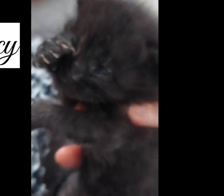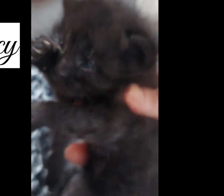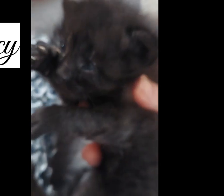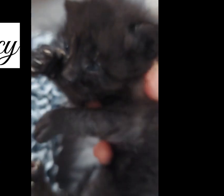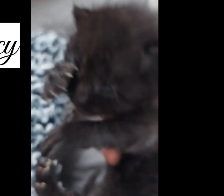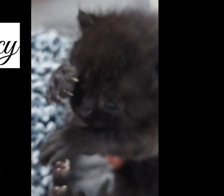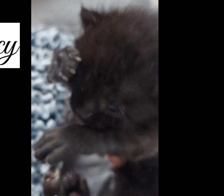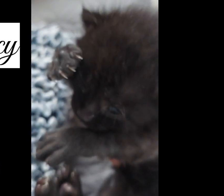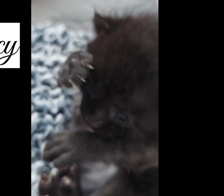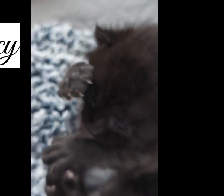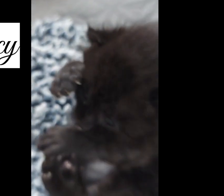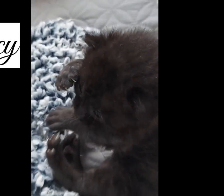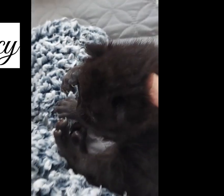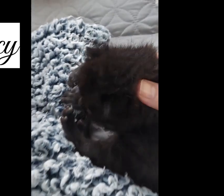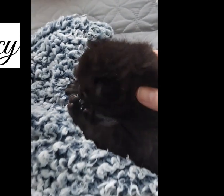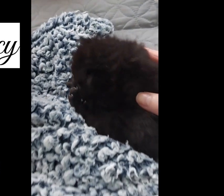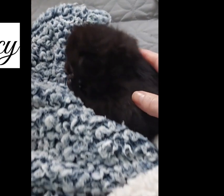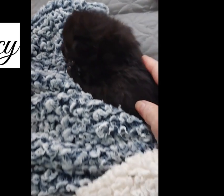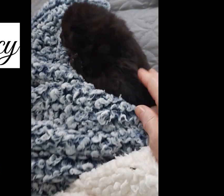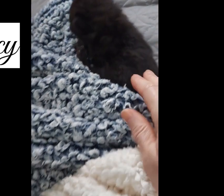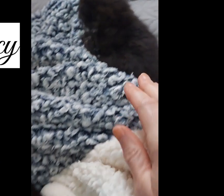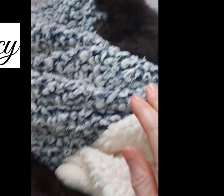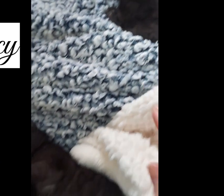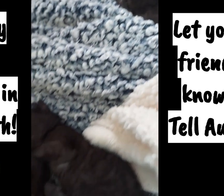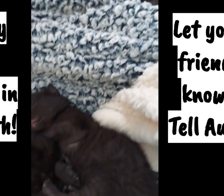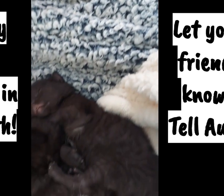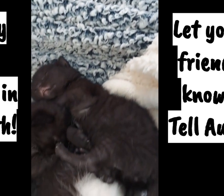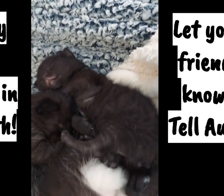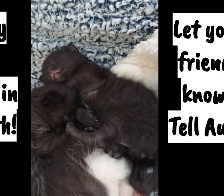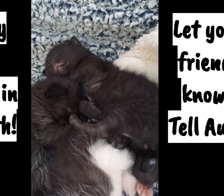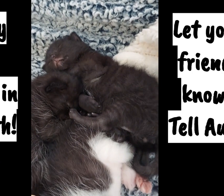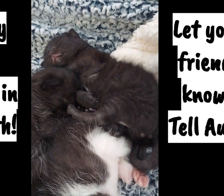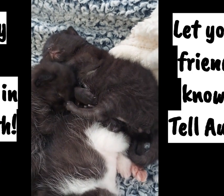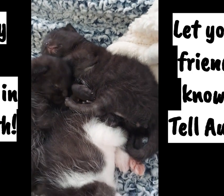say hi? So yes, our kittens are growing and they're